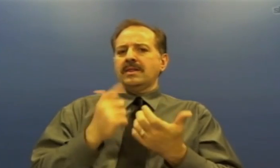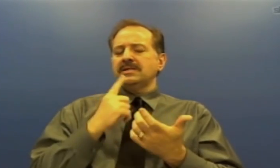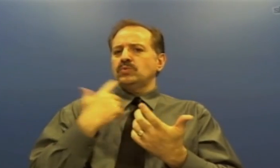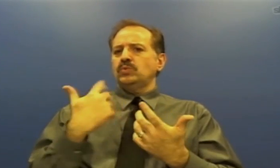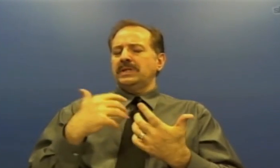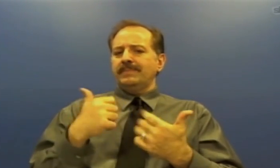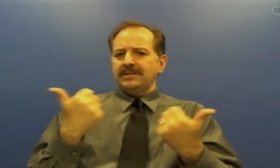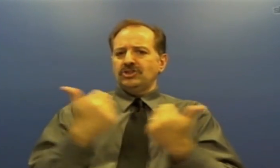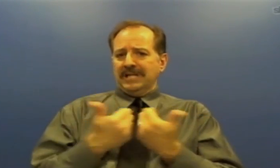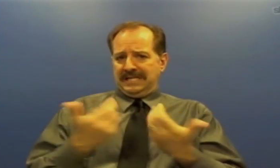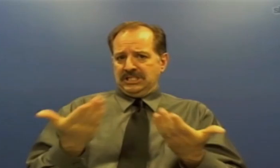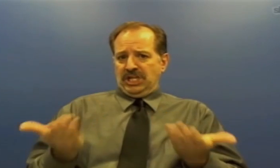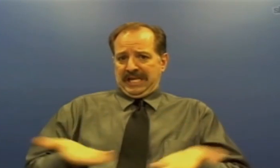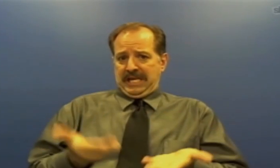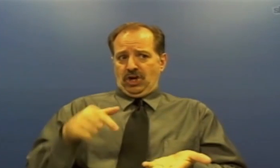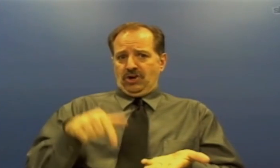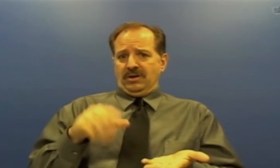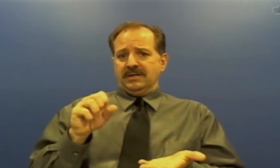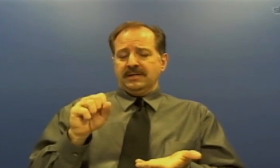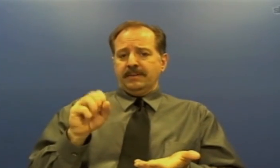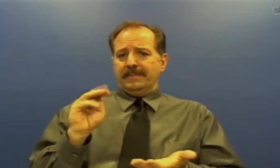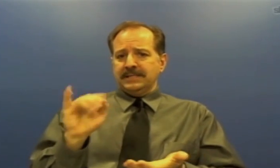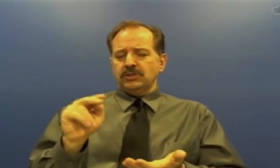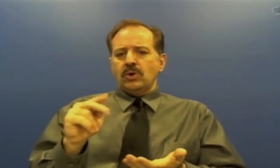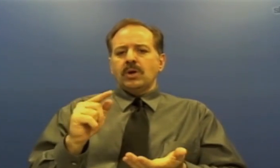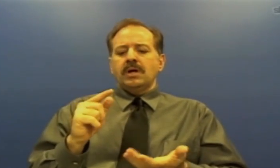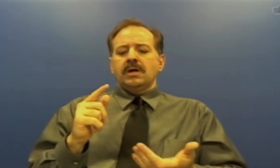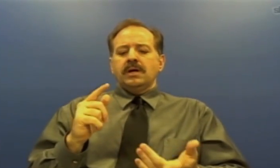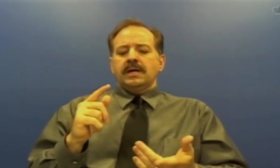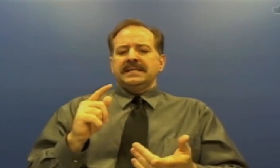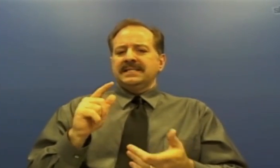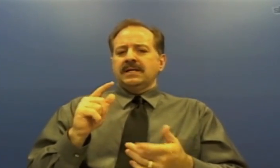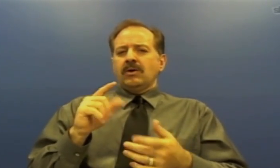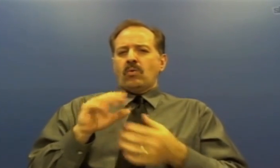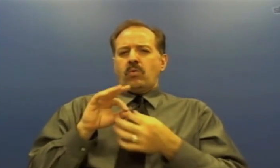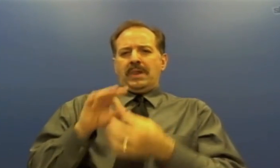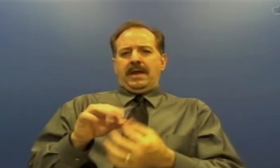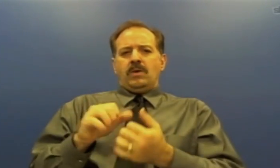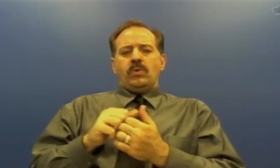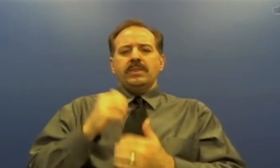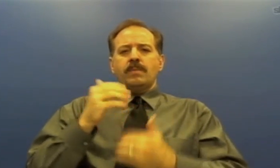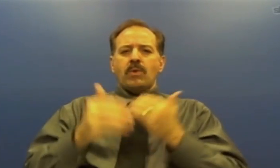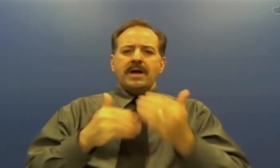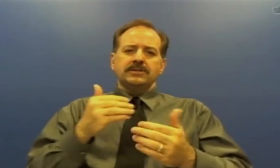Now, one area that has been a pretty big challenge for us here in the state of Minnesota is that